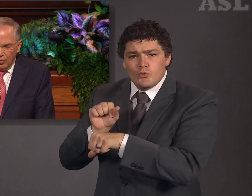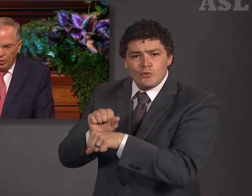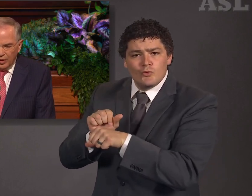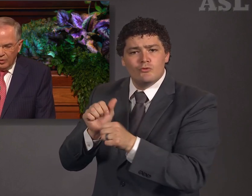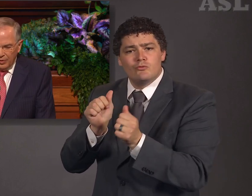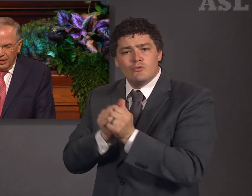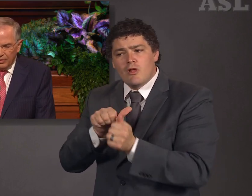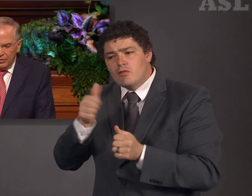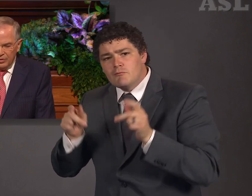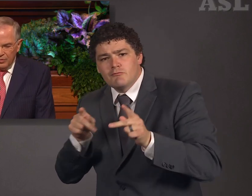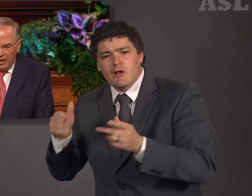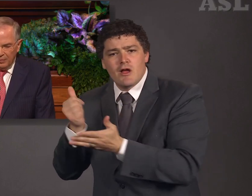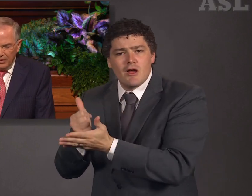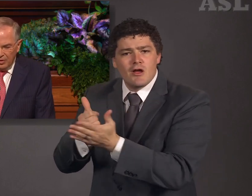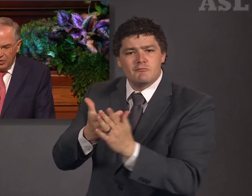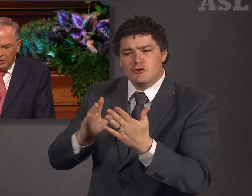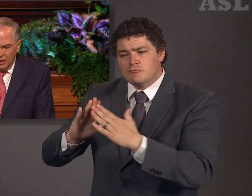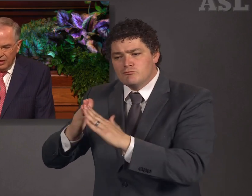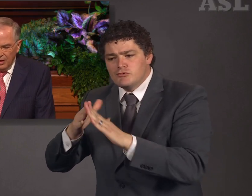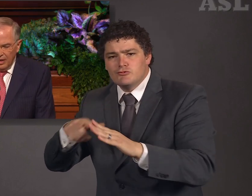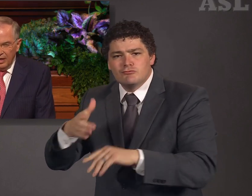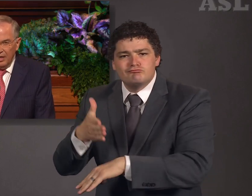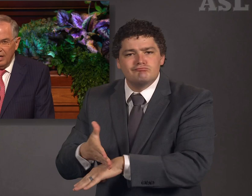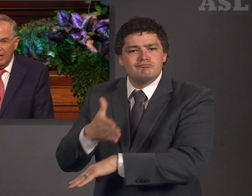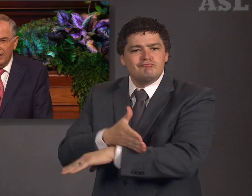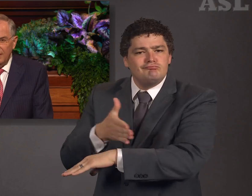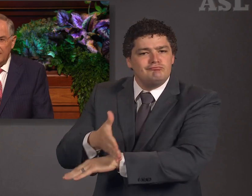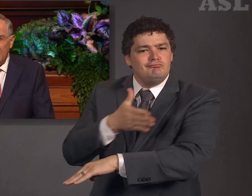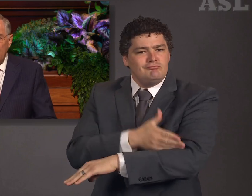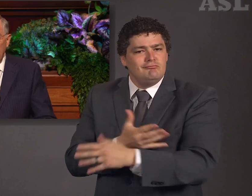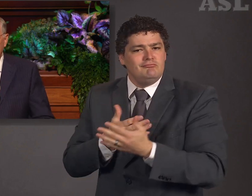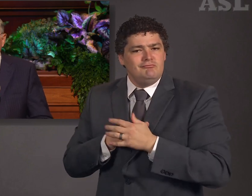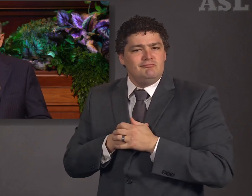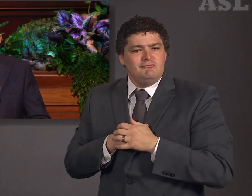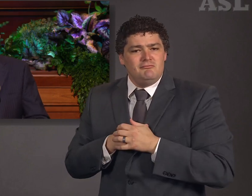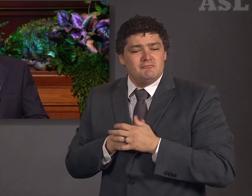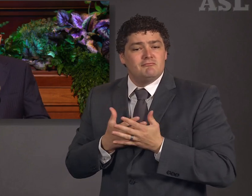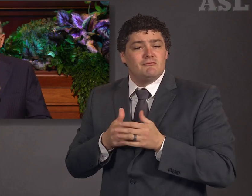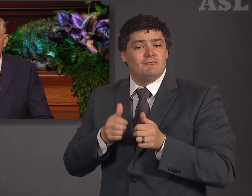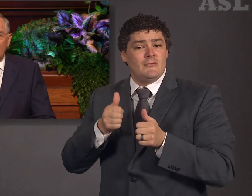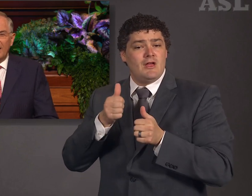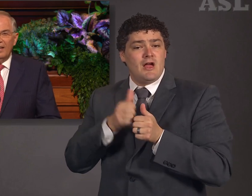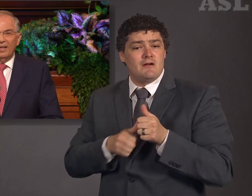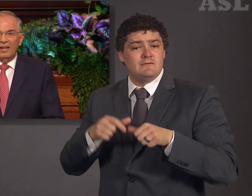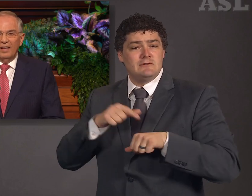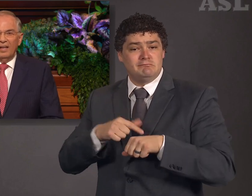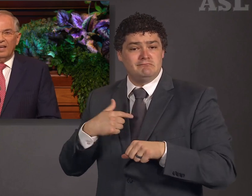you are working with others to help the community in need."